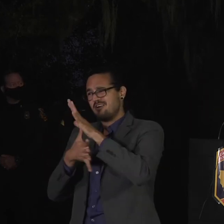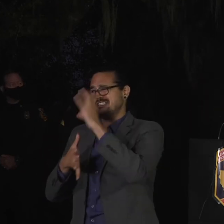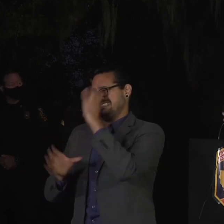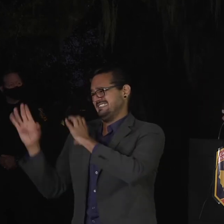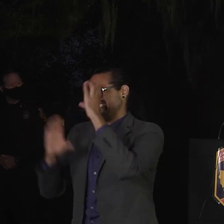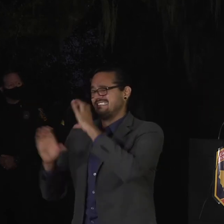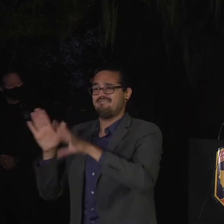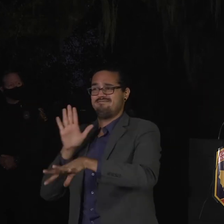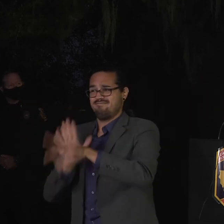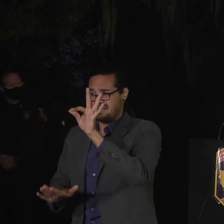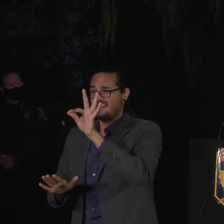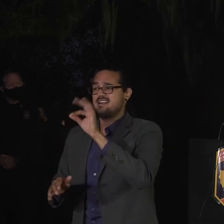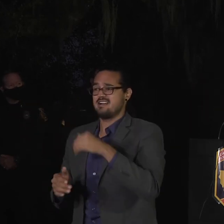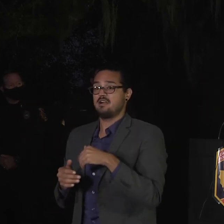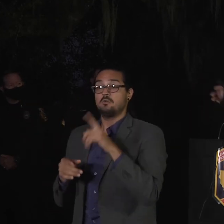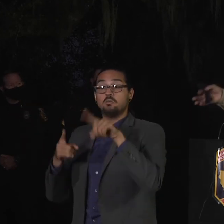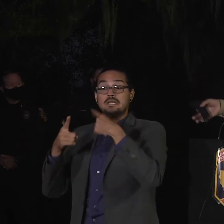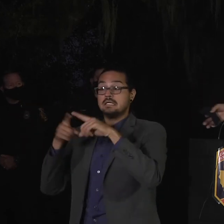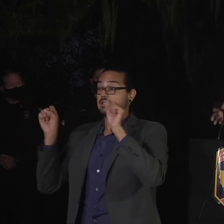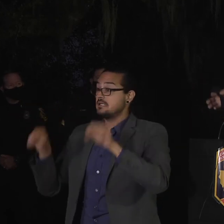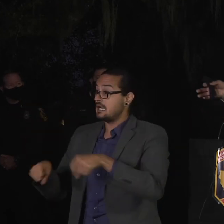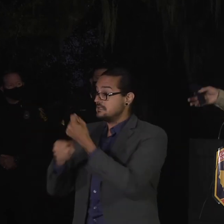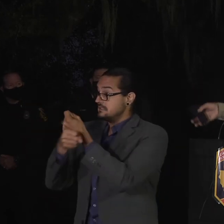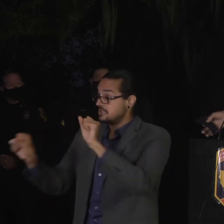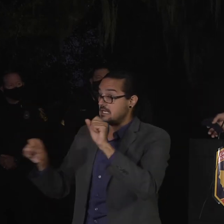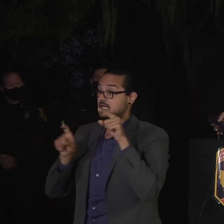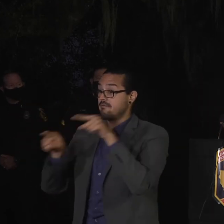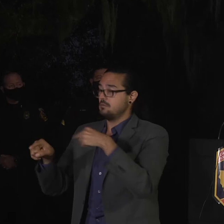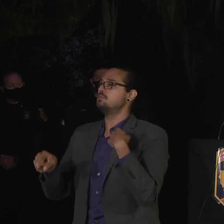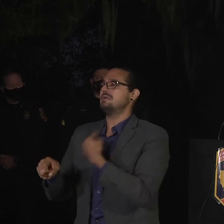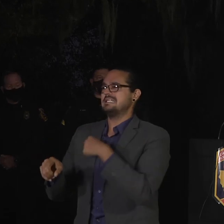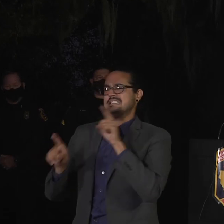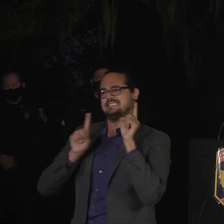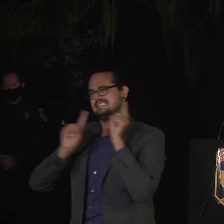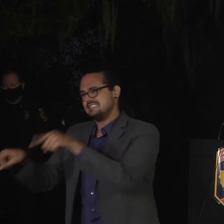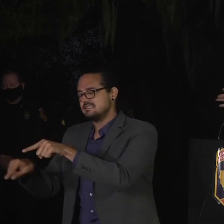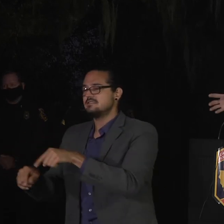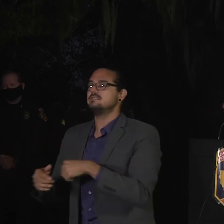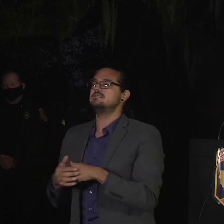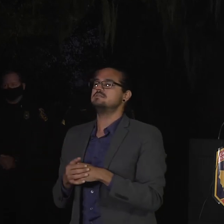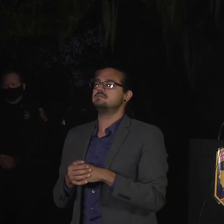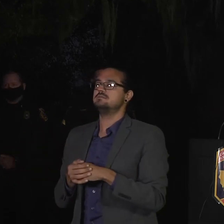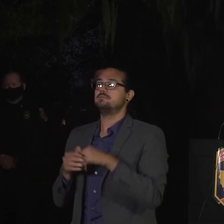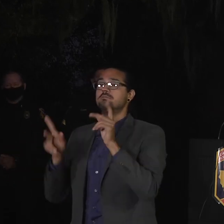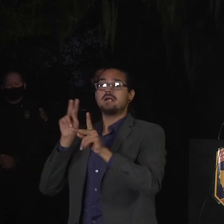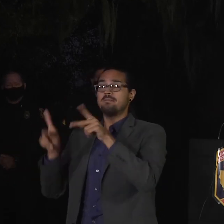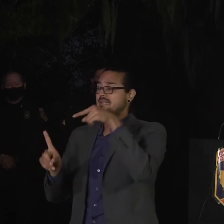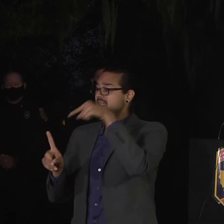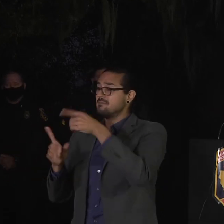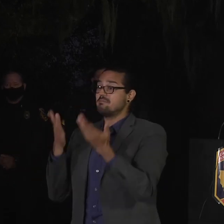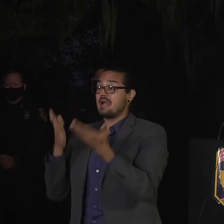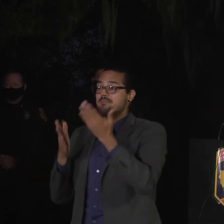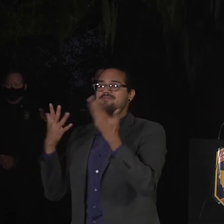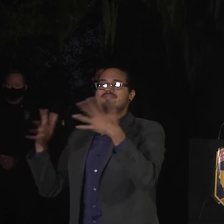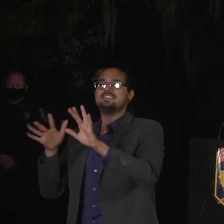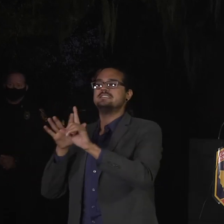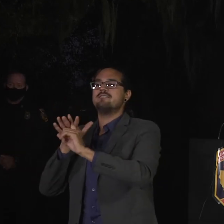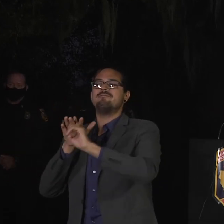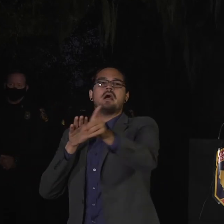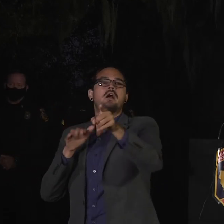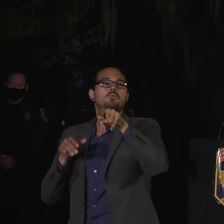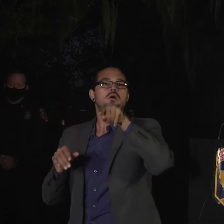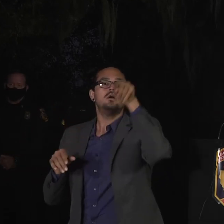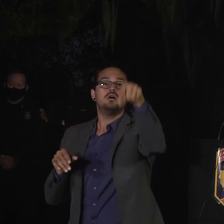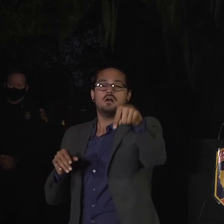that may not be in that area, but maybe elsewhere because they evacuated elsewhere. So it's just trying to locate those folks. Everyone's